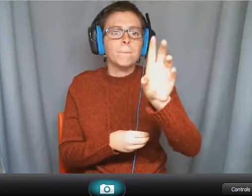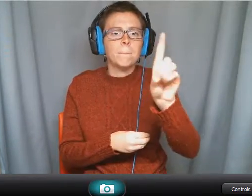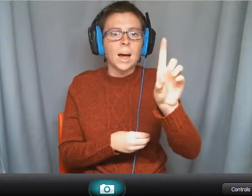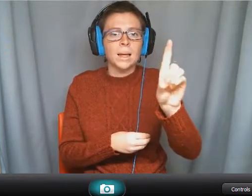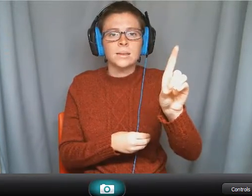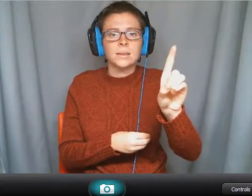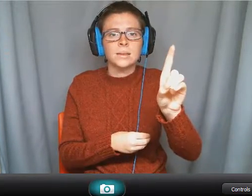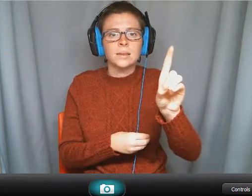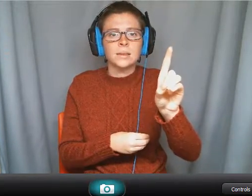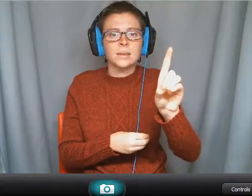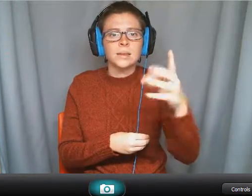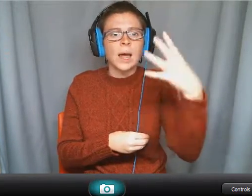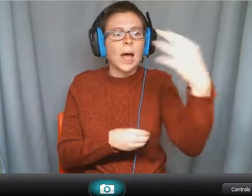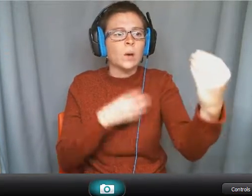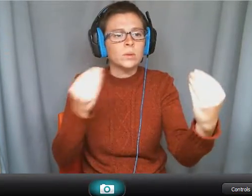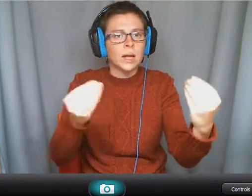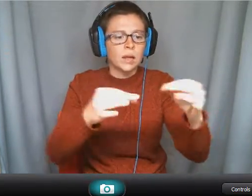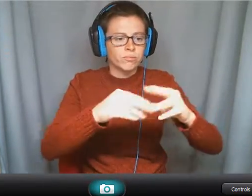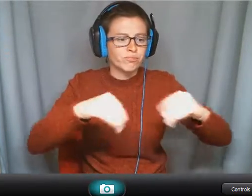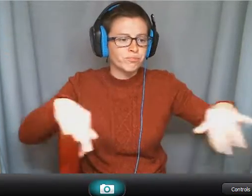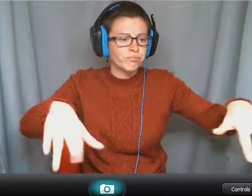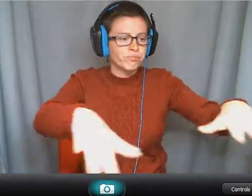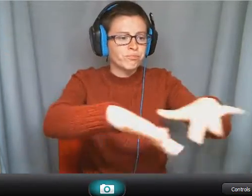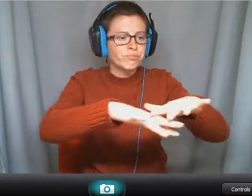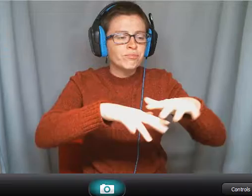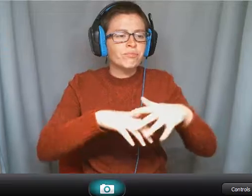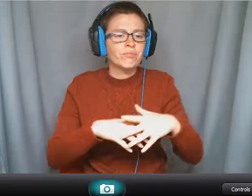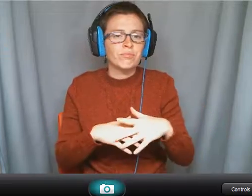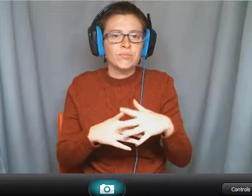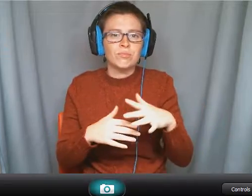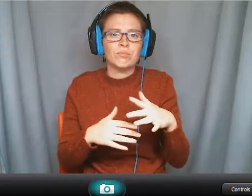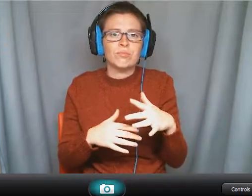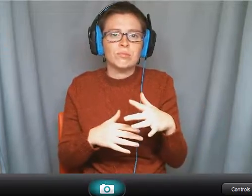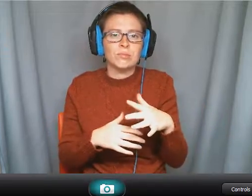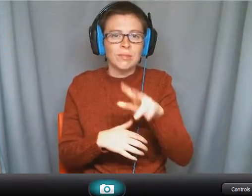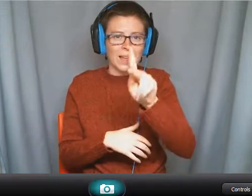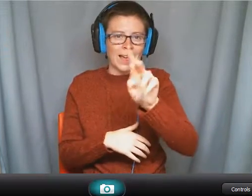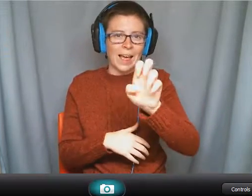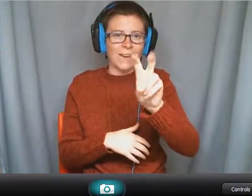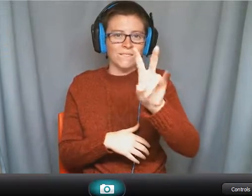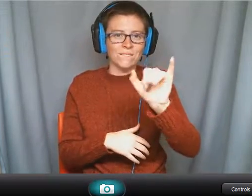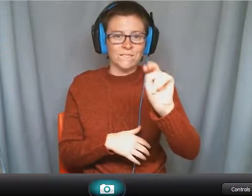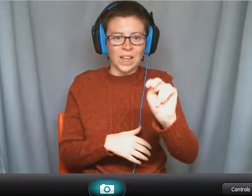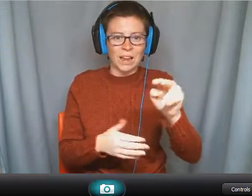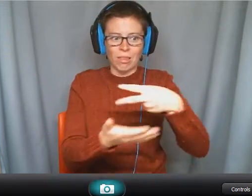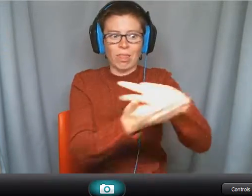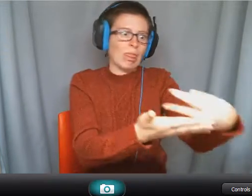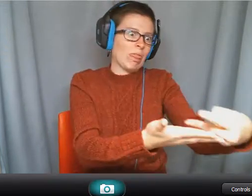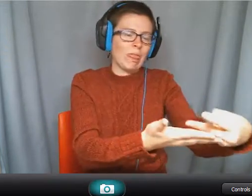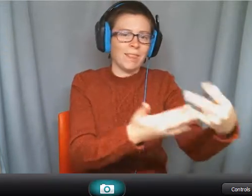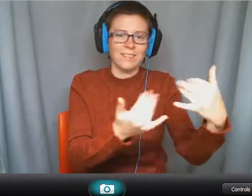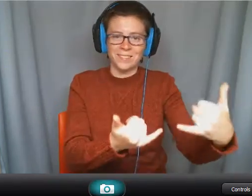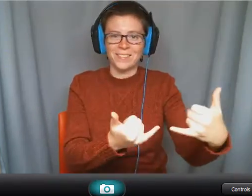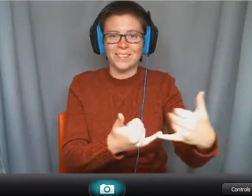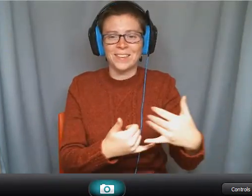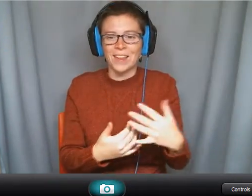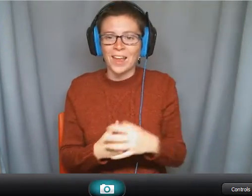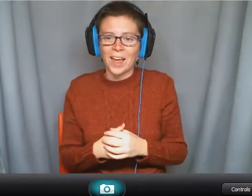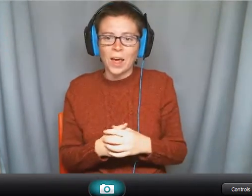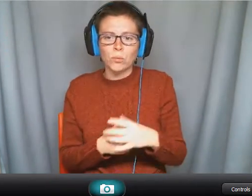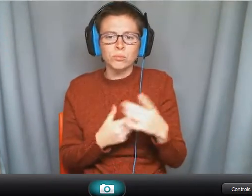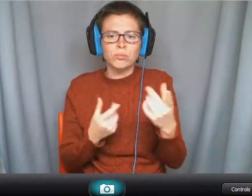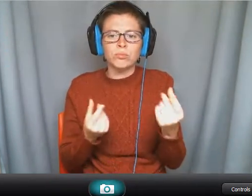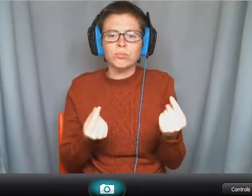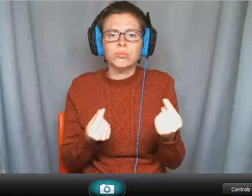it to dry up? The sun. The sun and the wind. The wind. The nice warm winds.